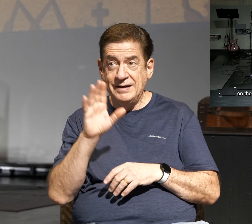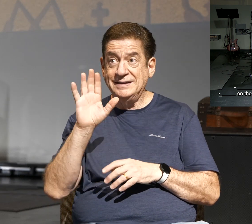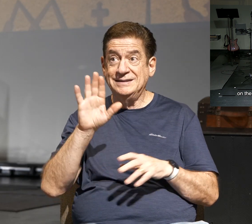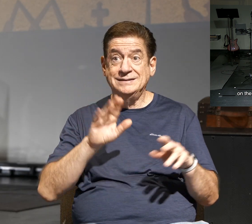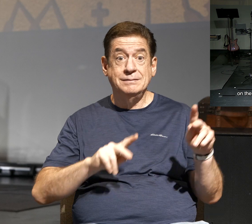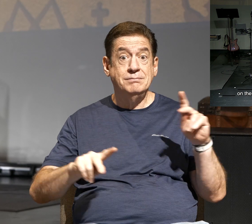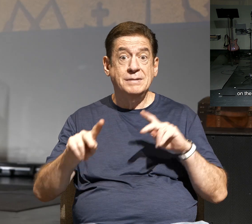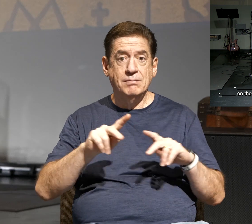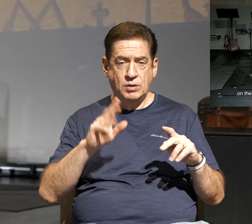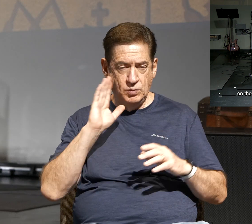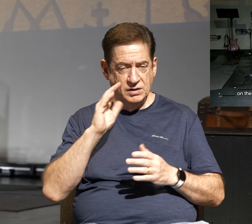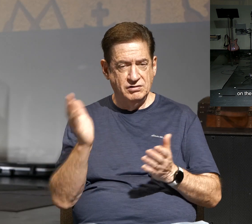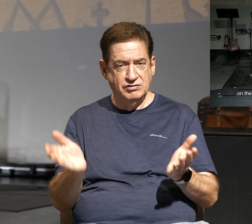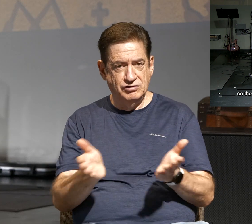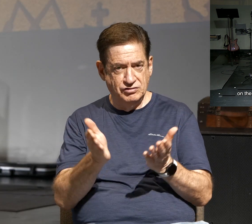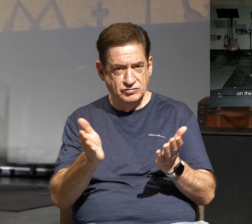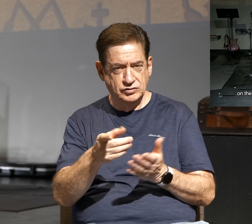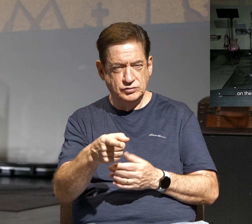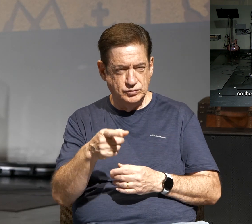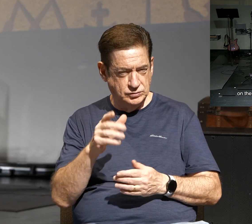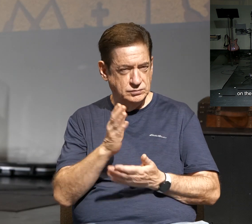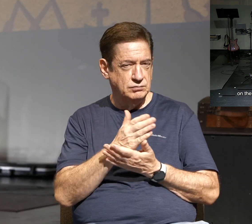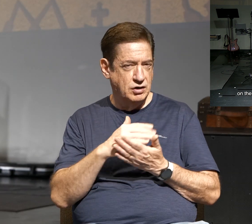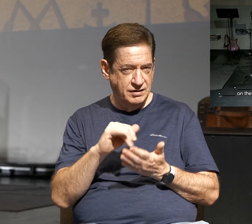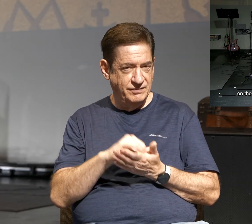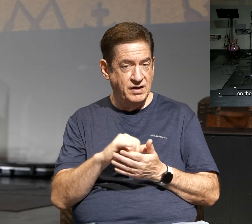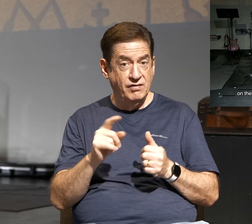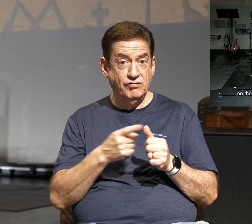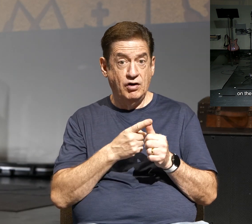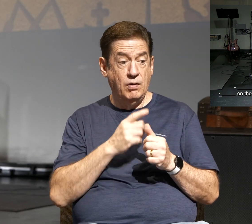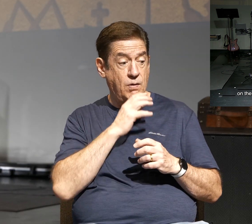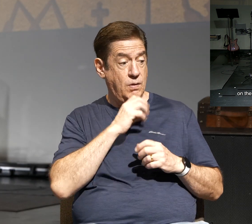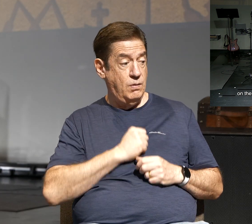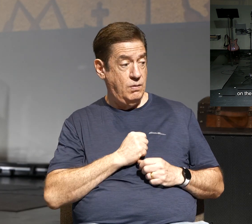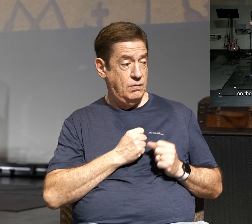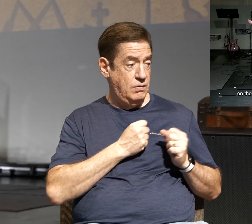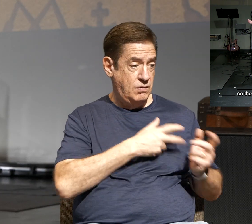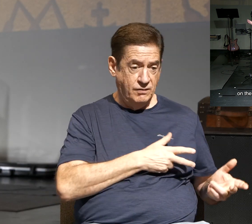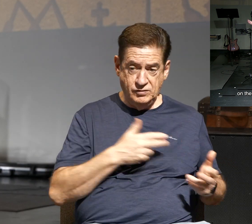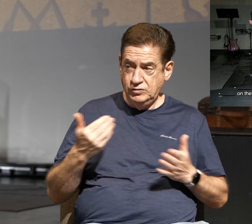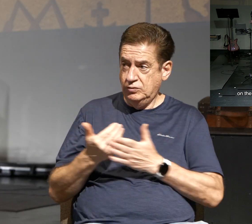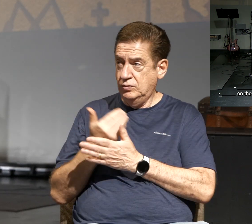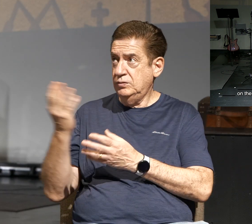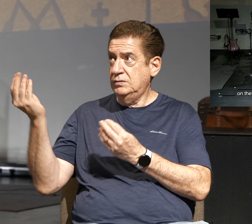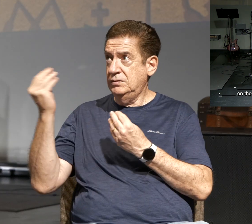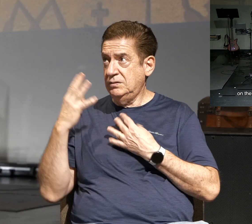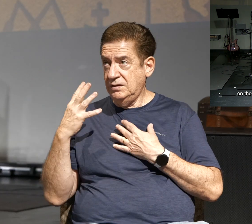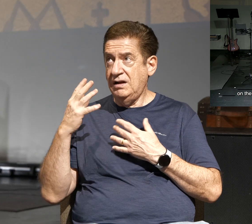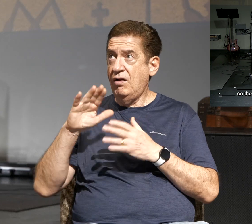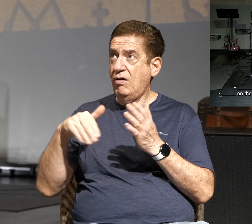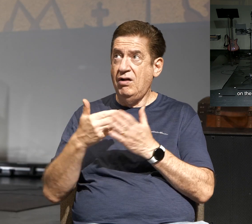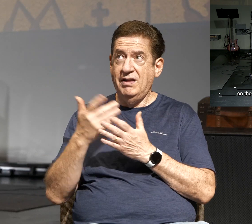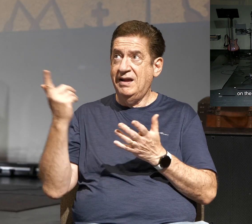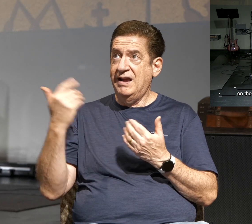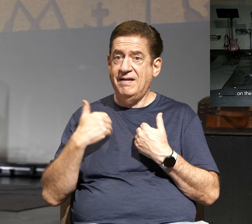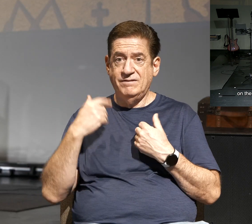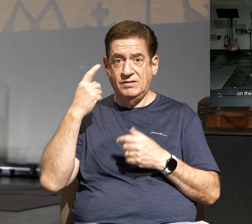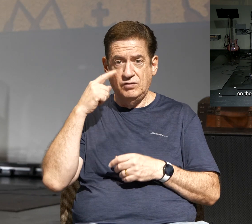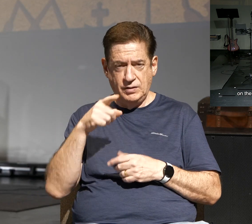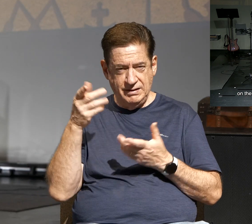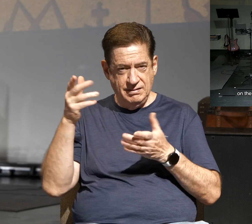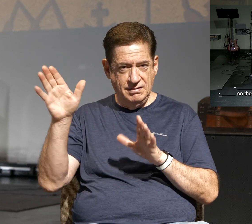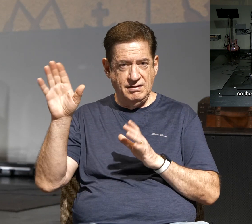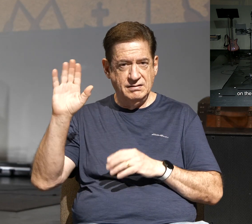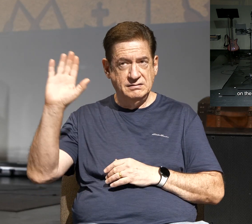you. That's all part of that. So that's the first thing. If you're going to put off the old, put on the new, enter into all that God has for you, you have got to let